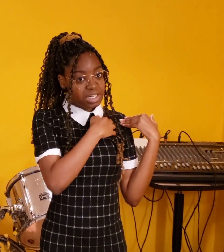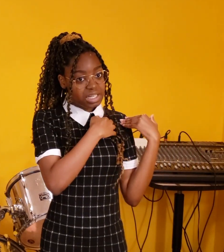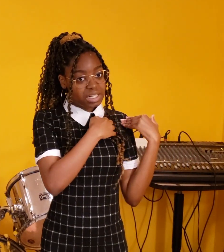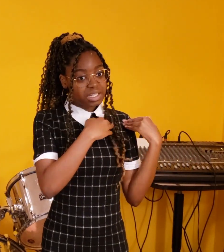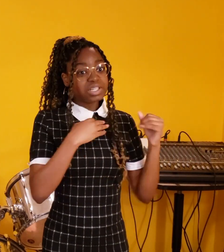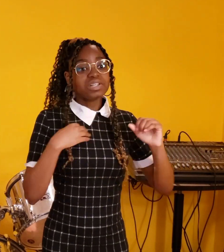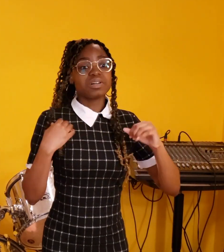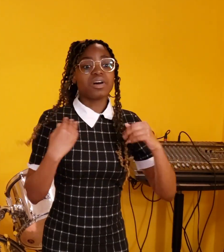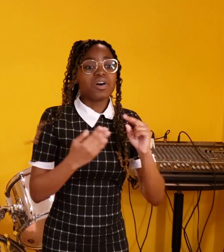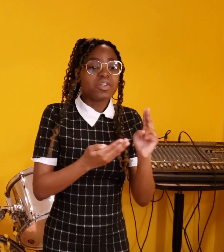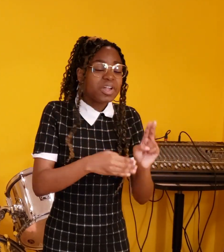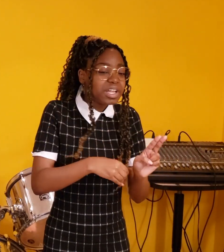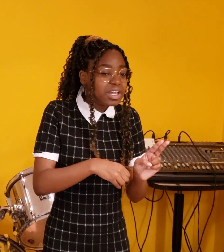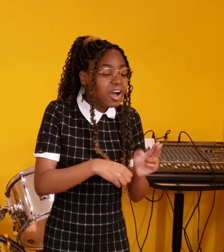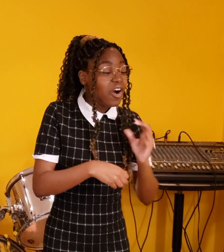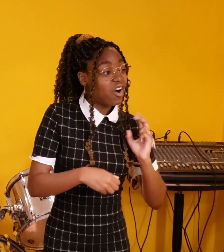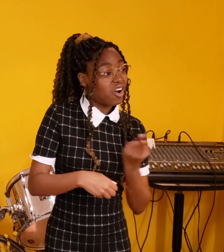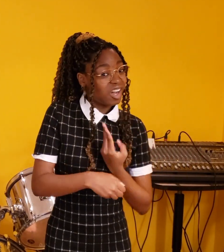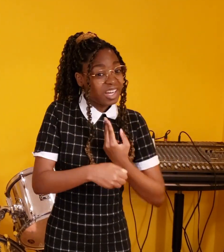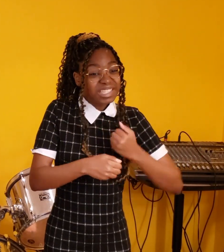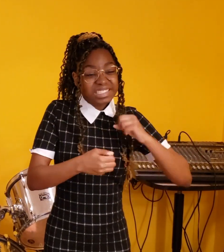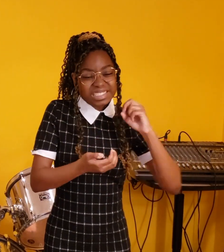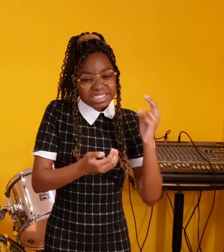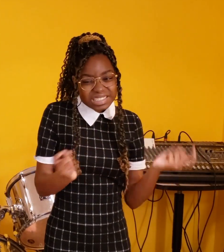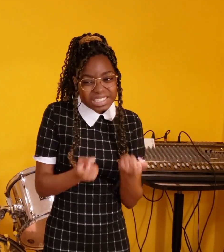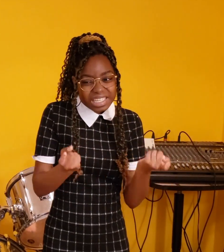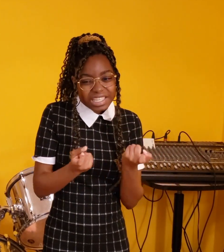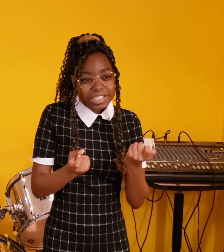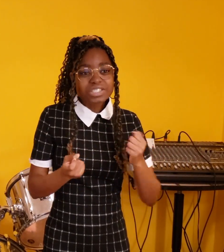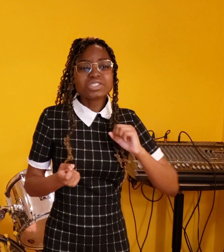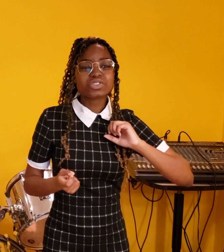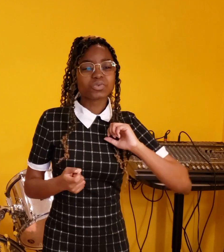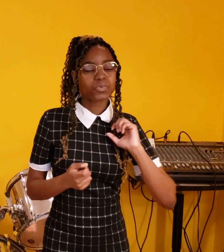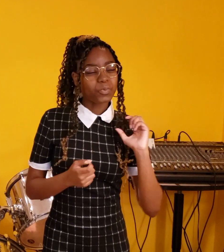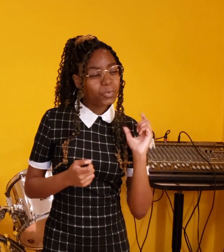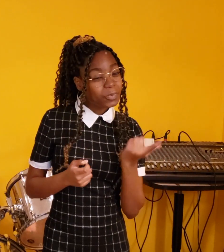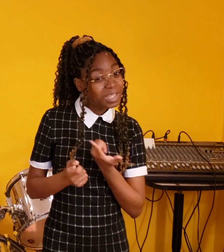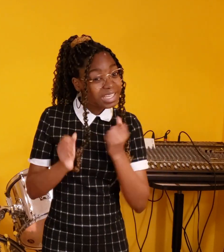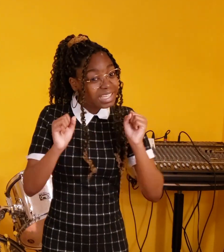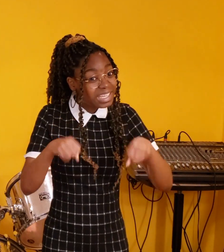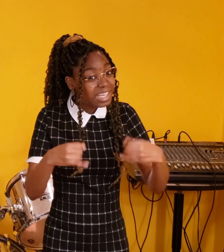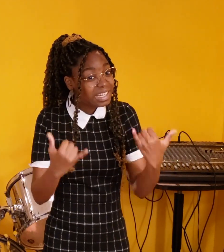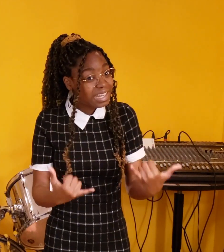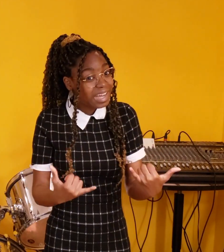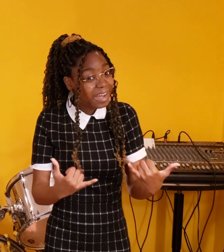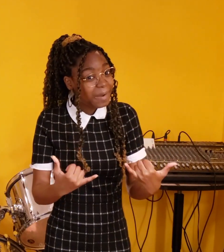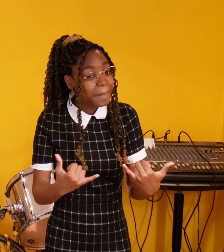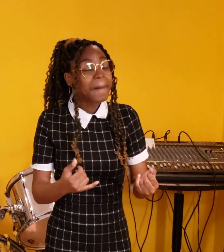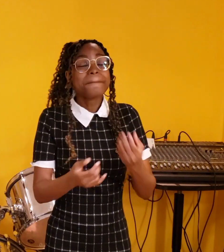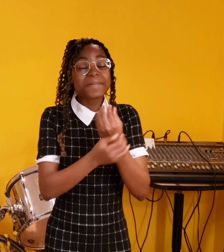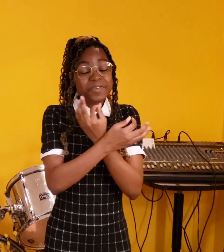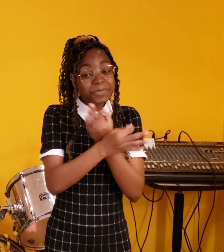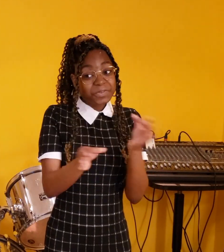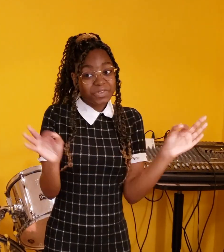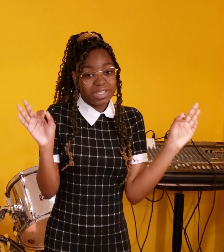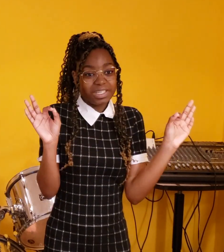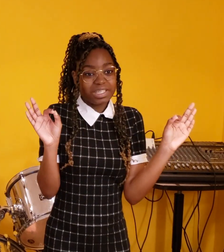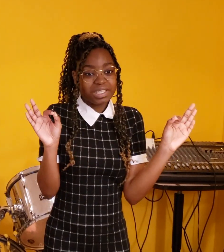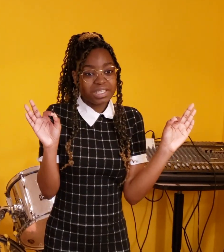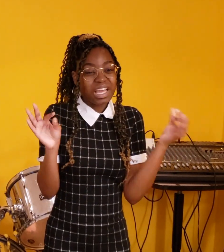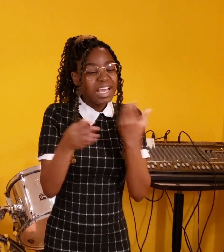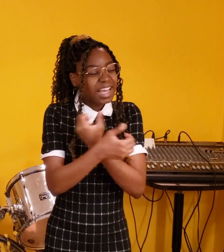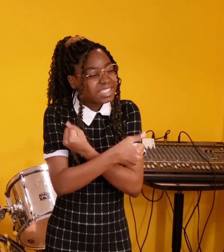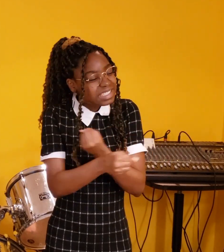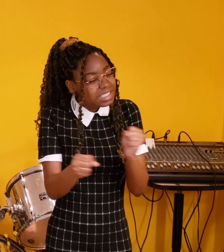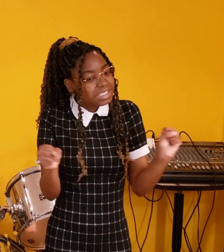be blameless and holy, so that you and I can be set free from sin and everlasting death. That is why